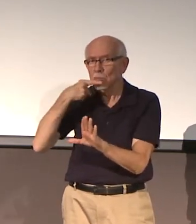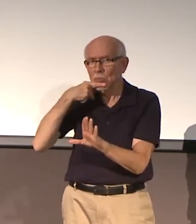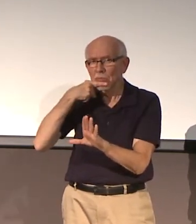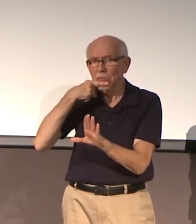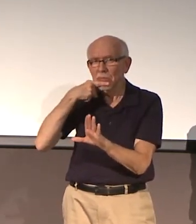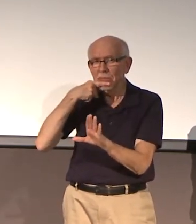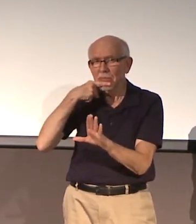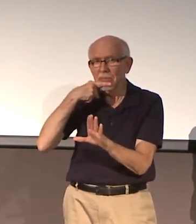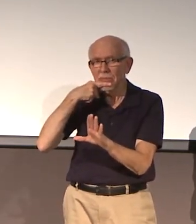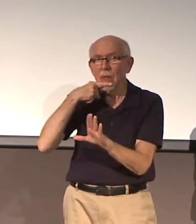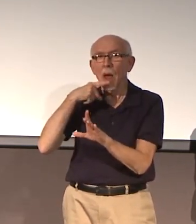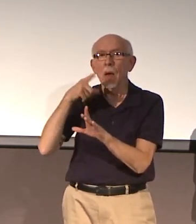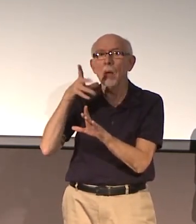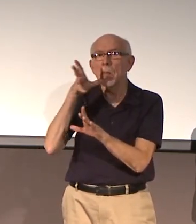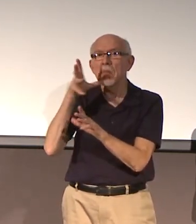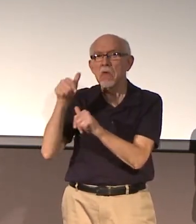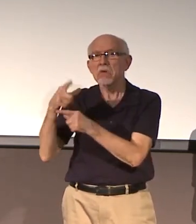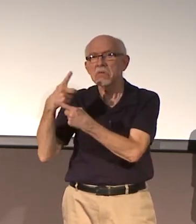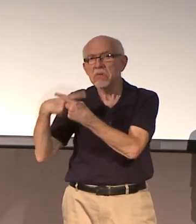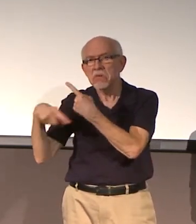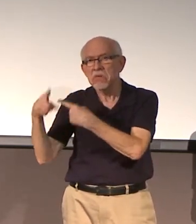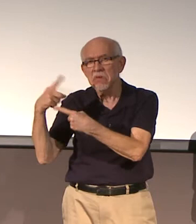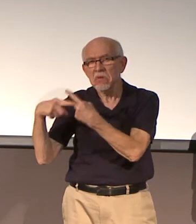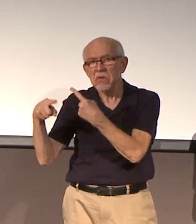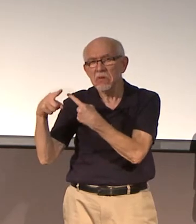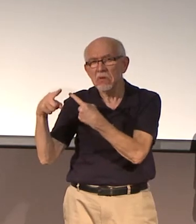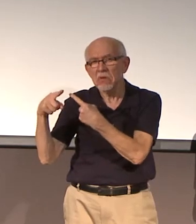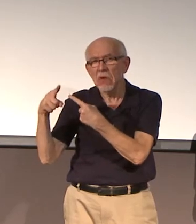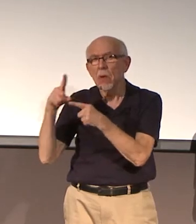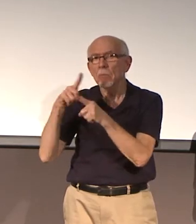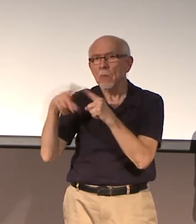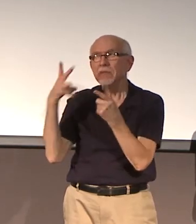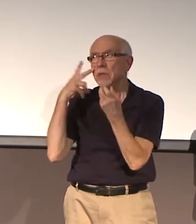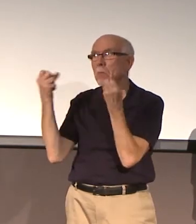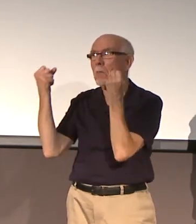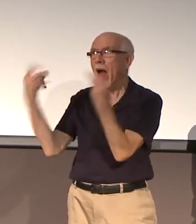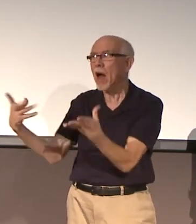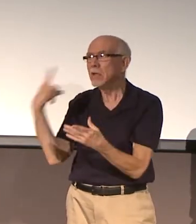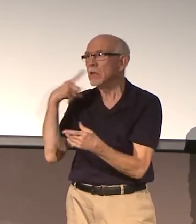and my parents were not deaf. My mother could sign a little bit.